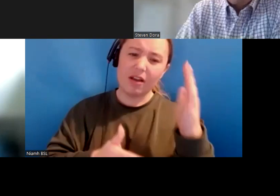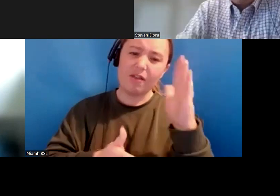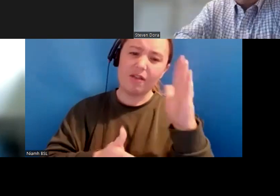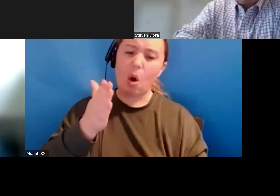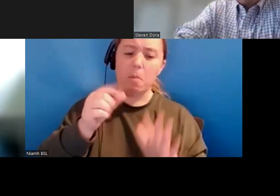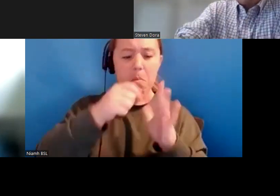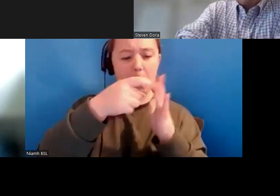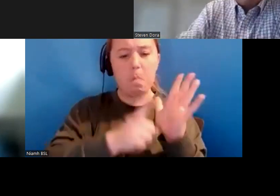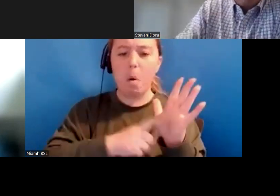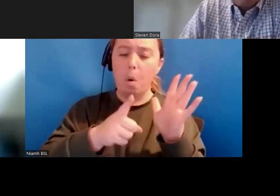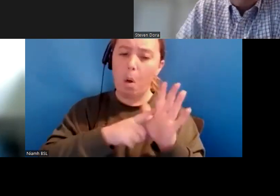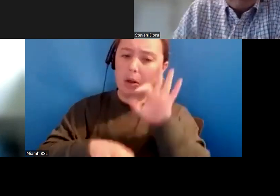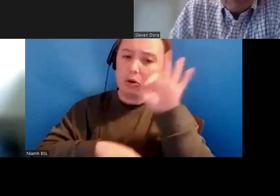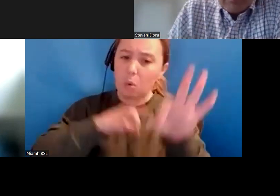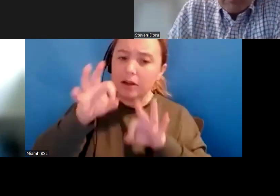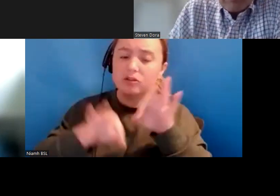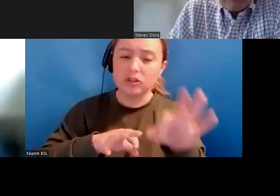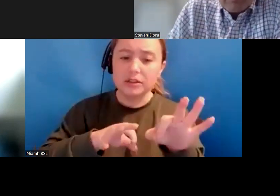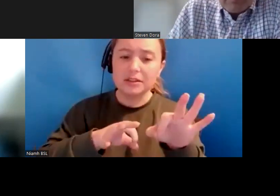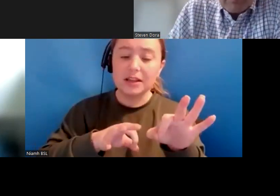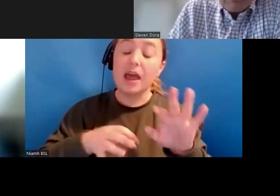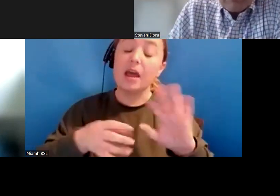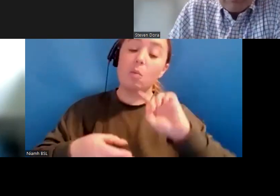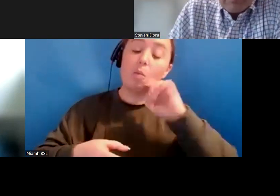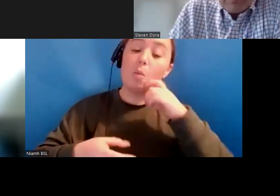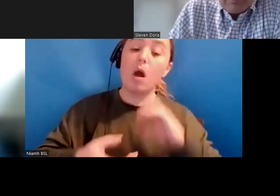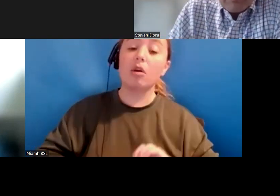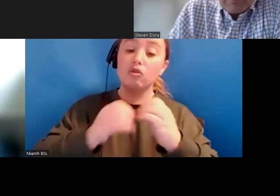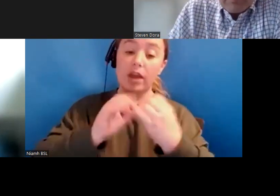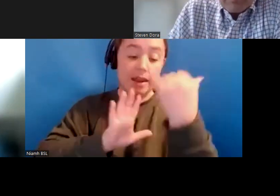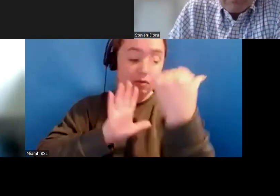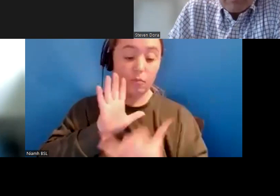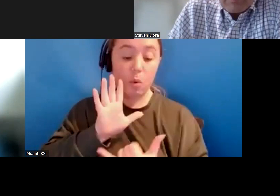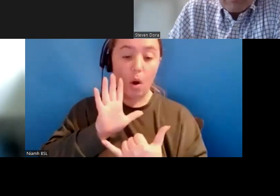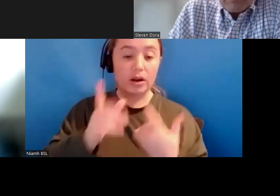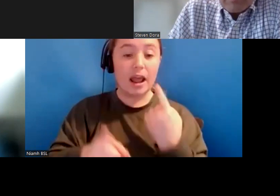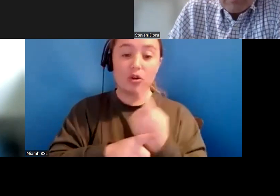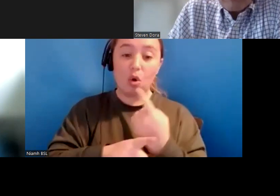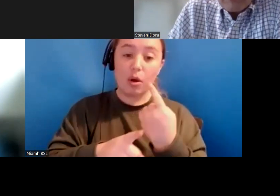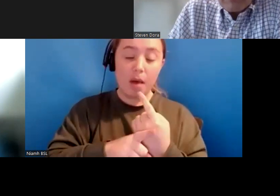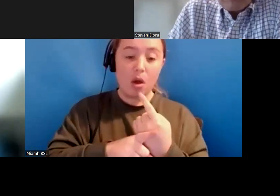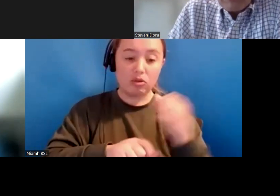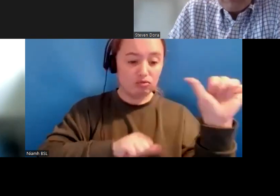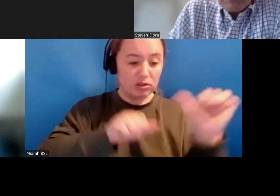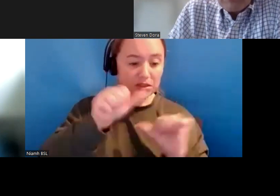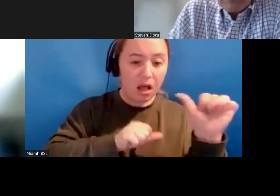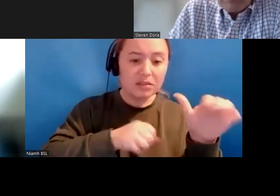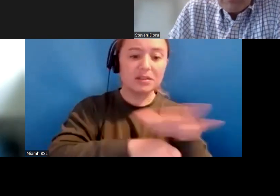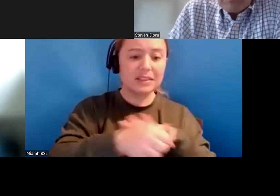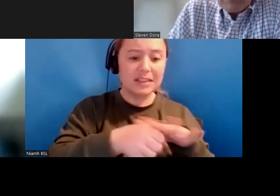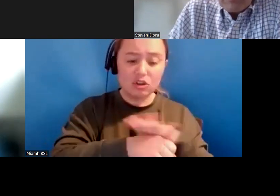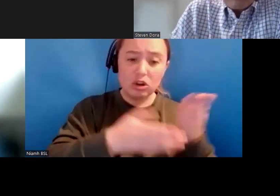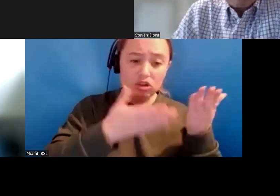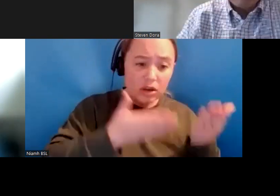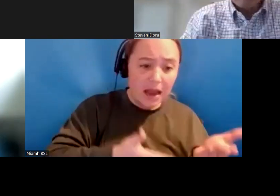sources, and a report will be put together which reflects on where the framework is now and recommends ways of moving forward with both the implementation of this